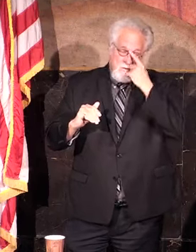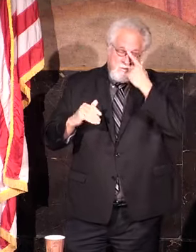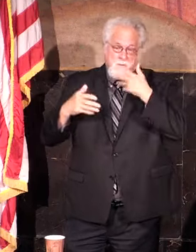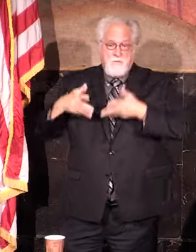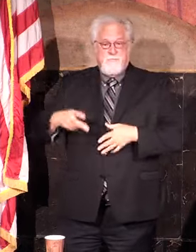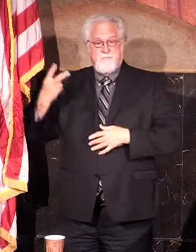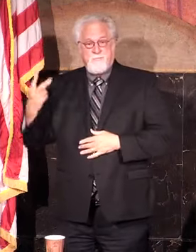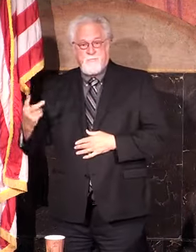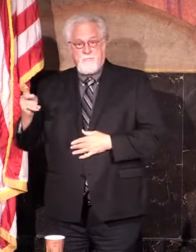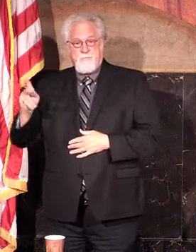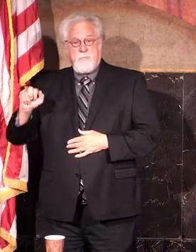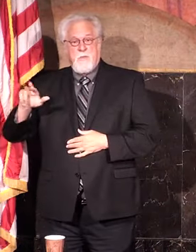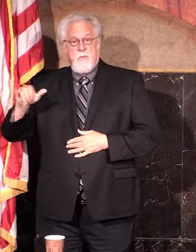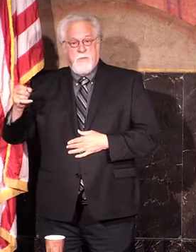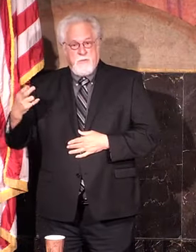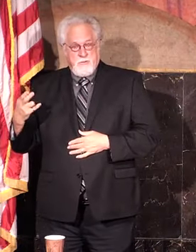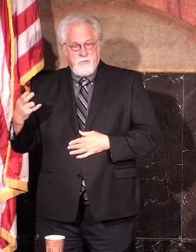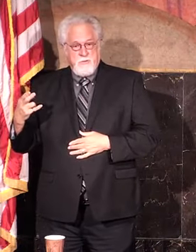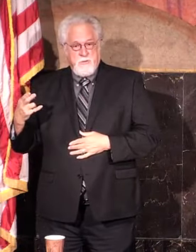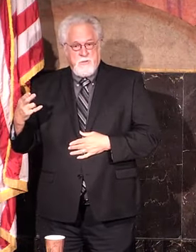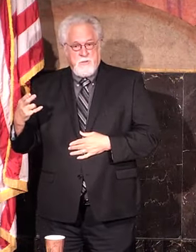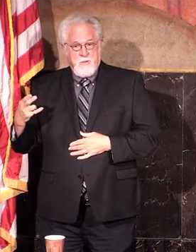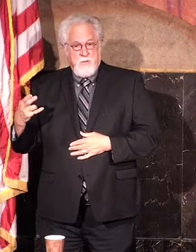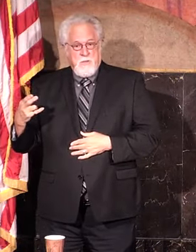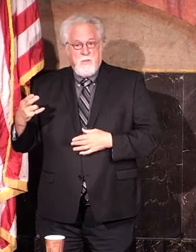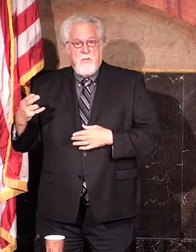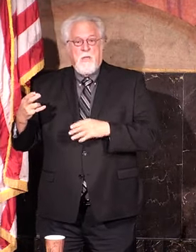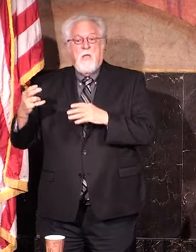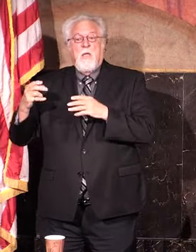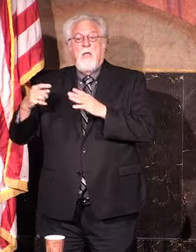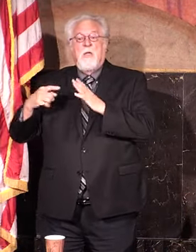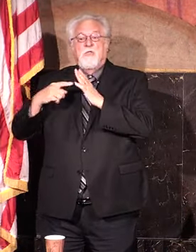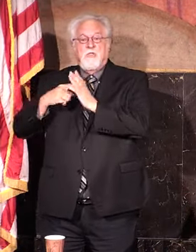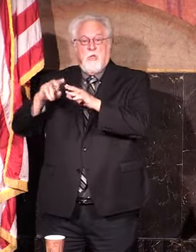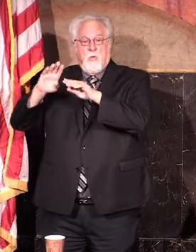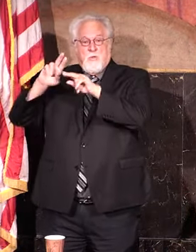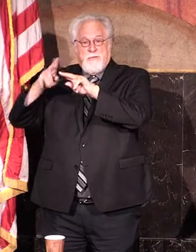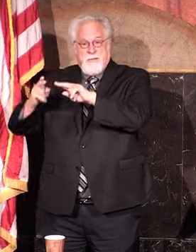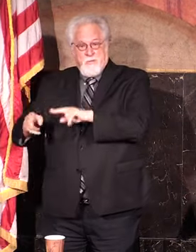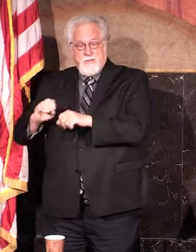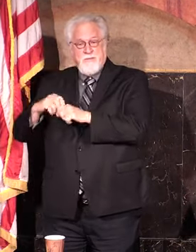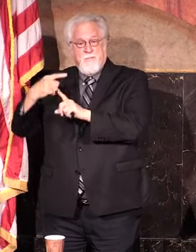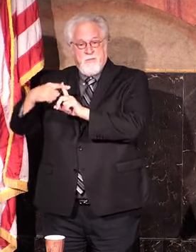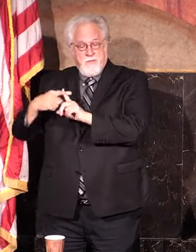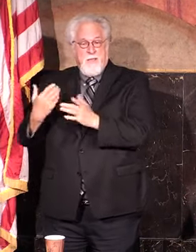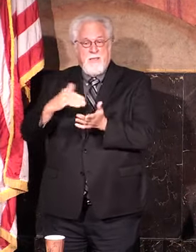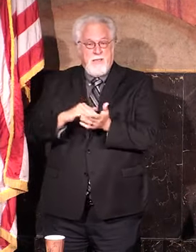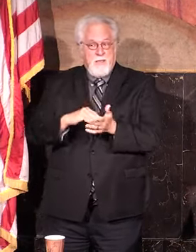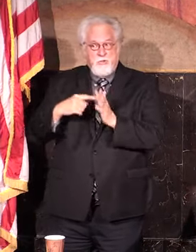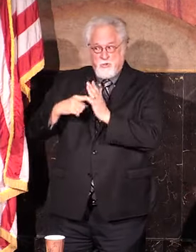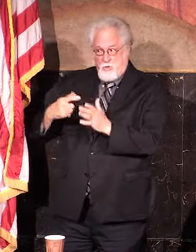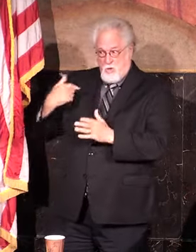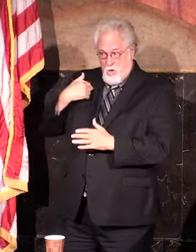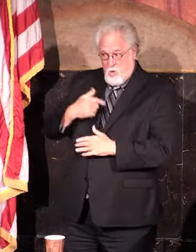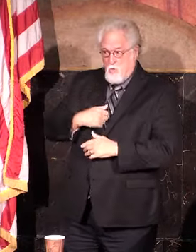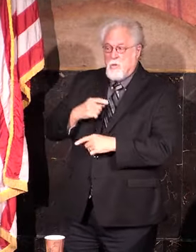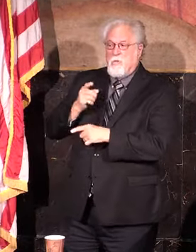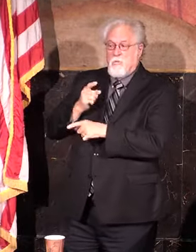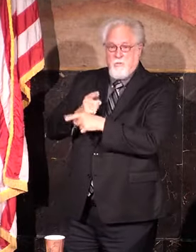of our parishes have shown a decrease in percent positivity. Again, showing that we're going in the